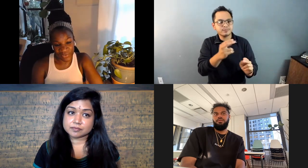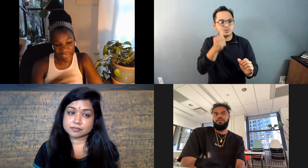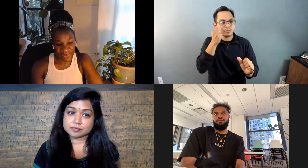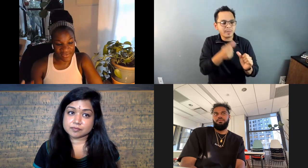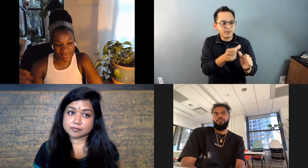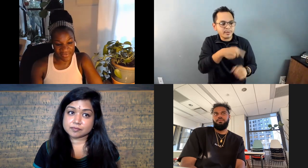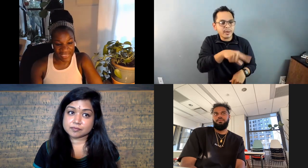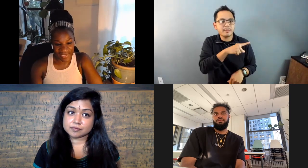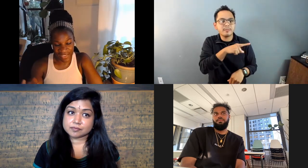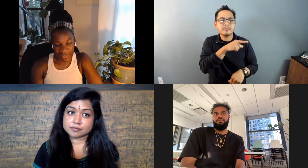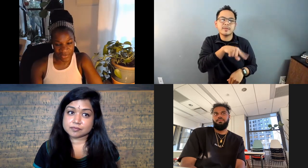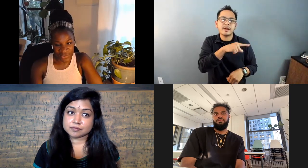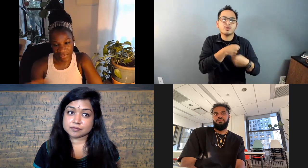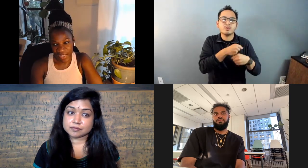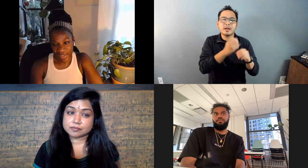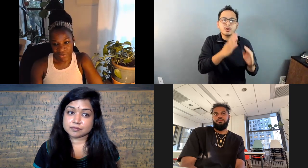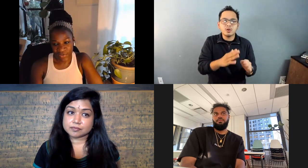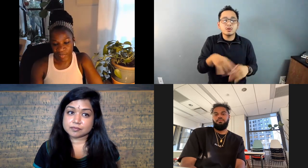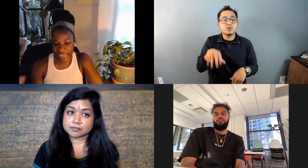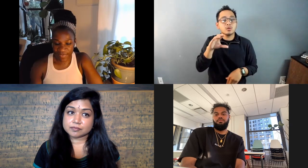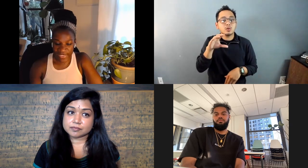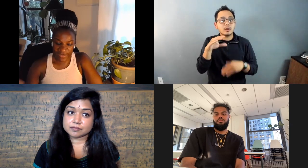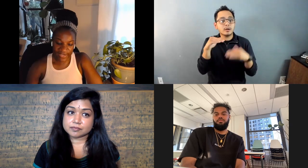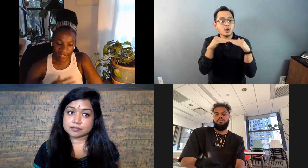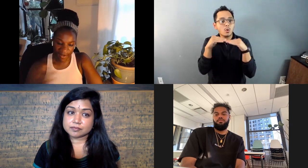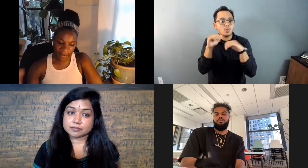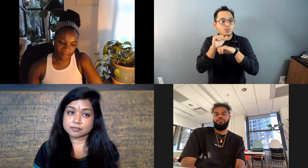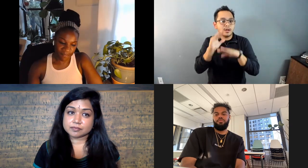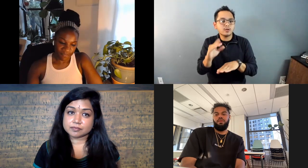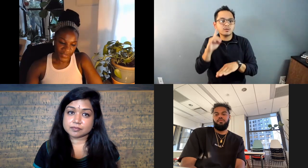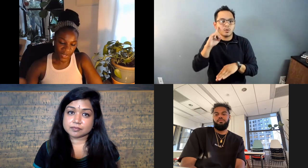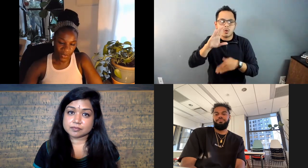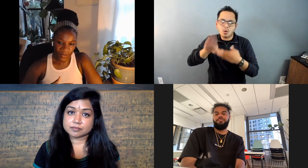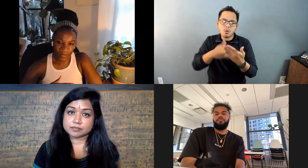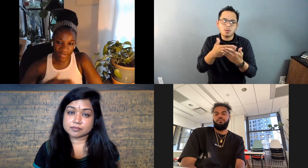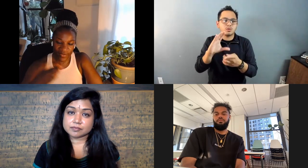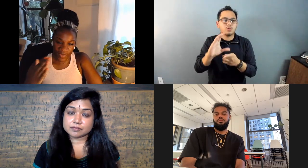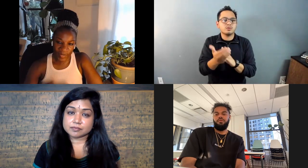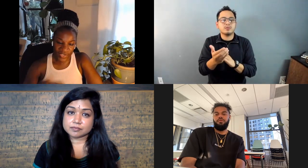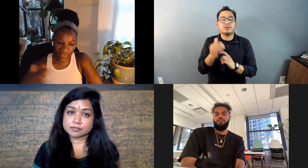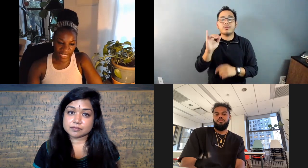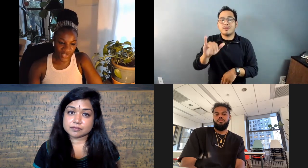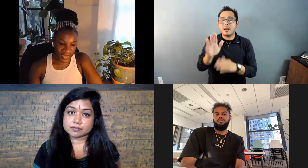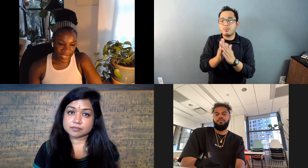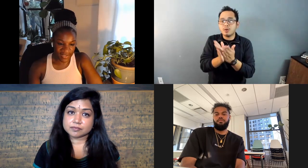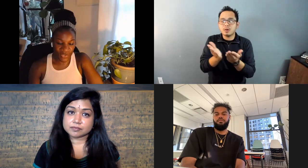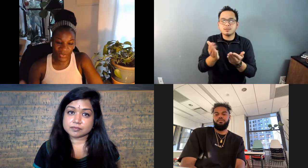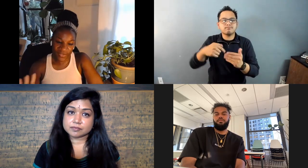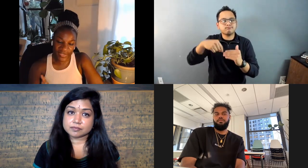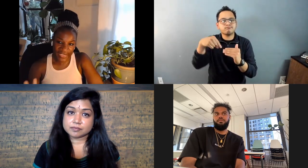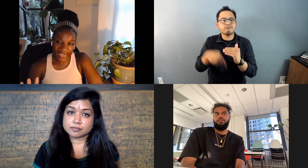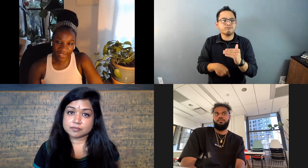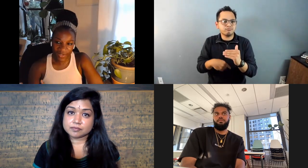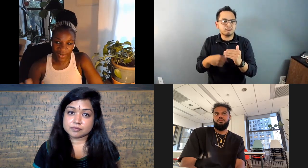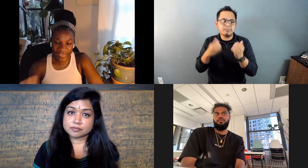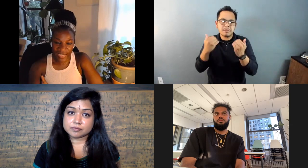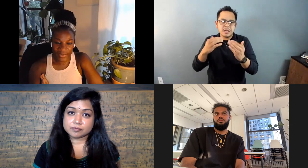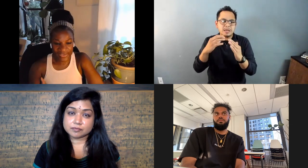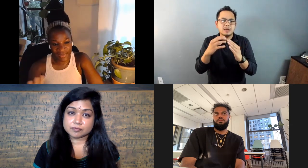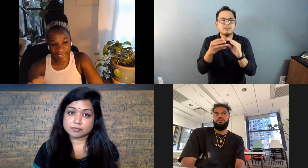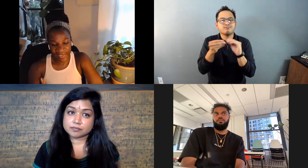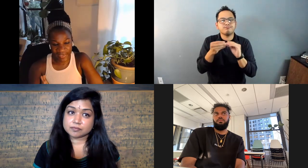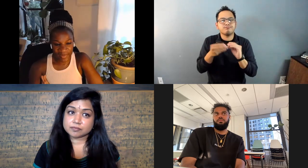right, how do we solve the problem of like the lack of diversity? It's such a yeah, I just feel like it's the